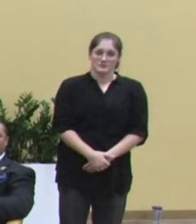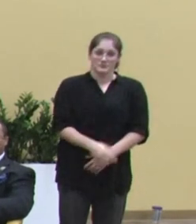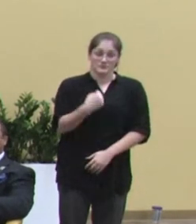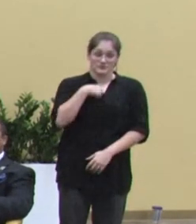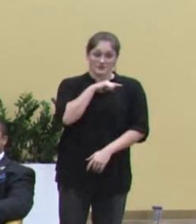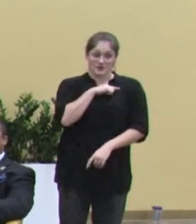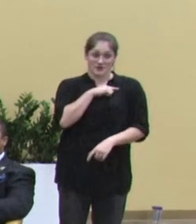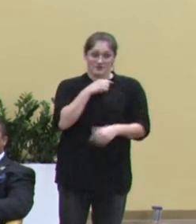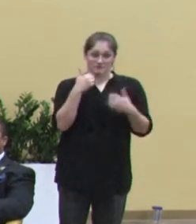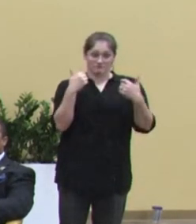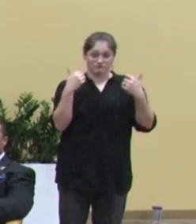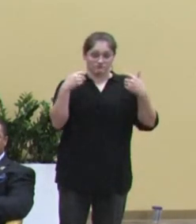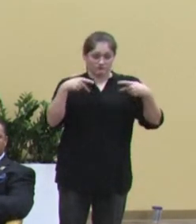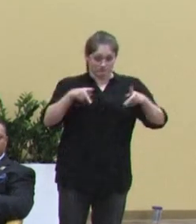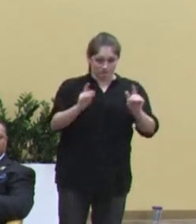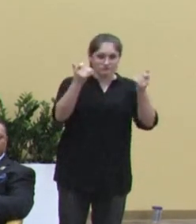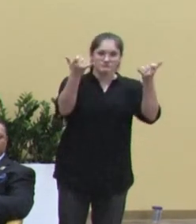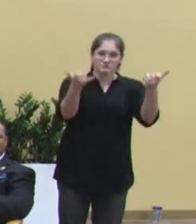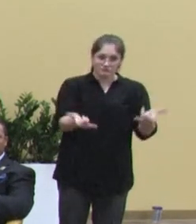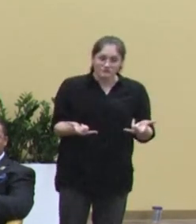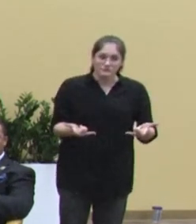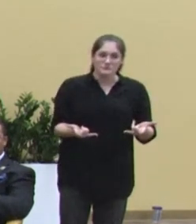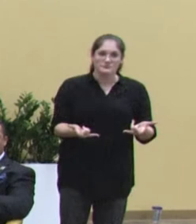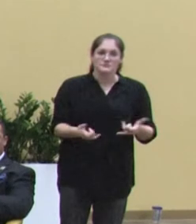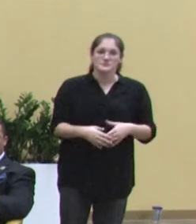an opportunity now to